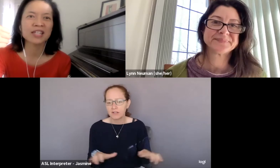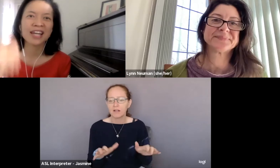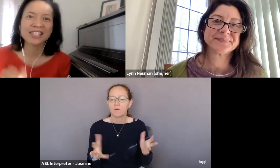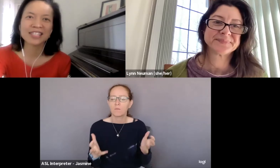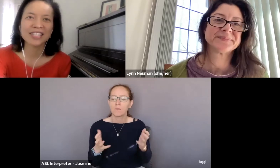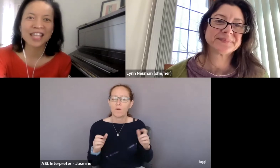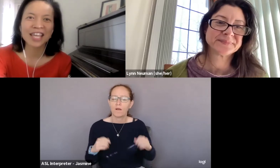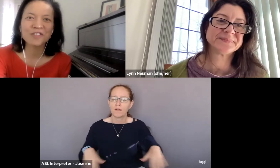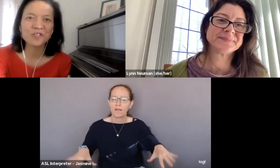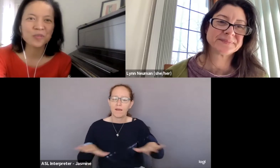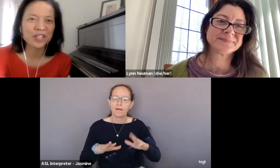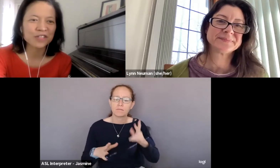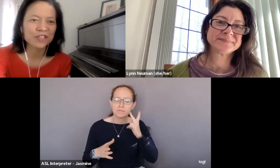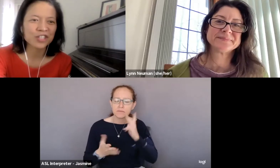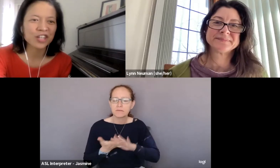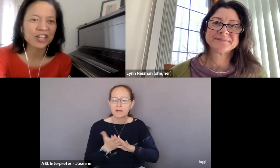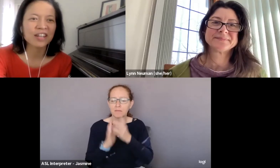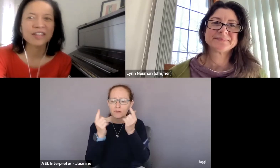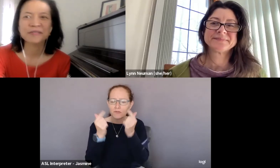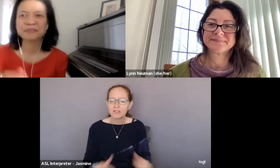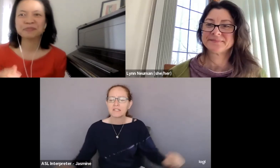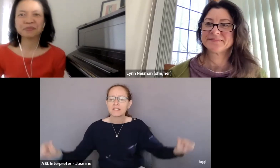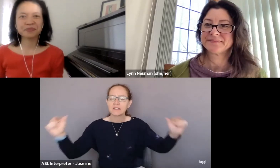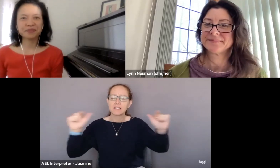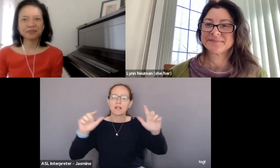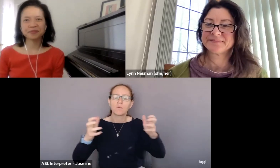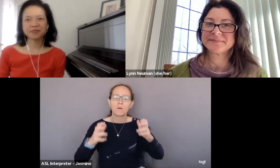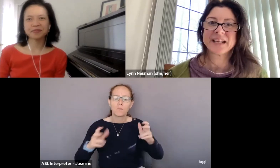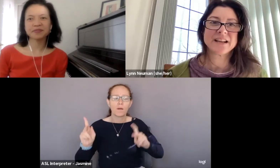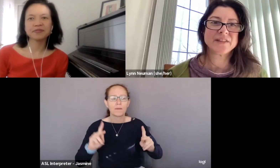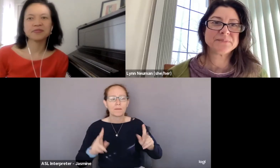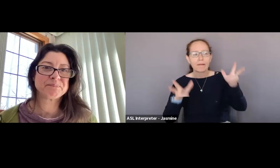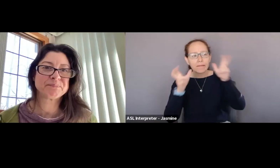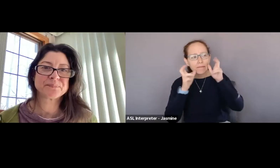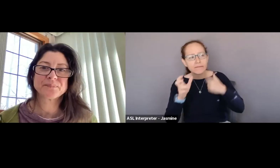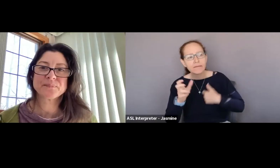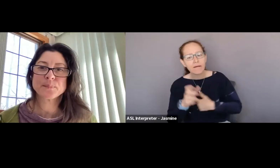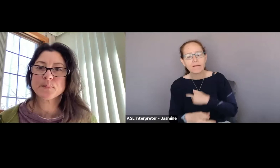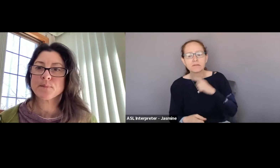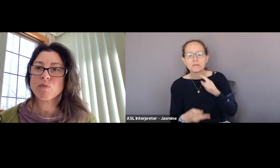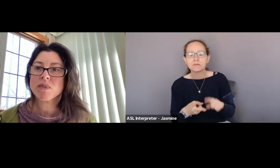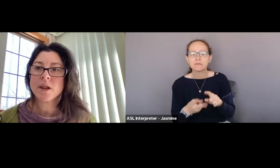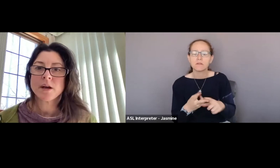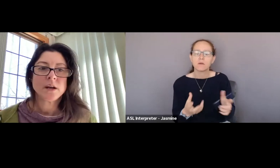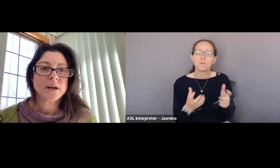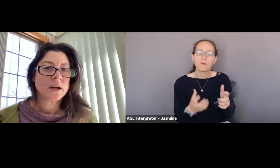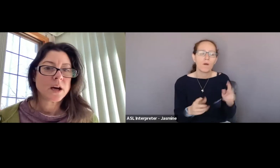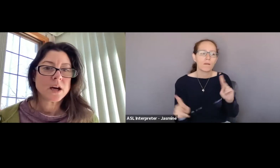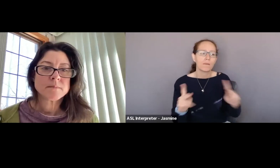seen. Excellent. Thank you so much for sharing. I love it.